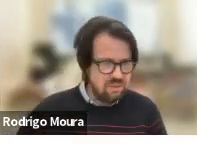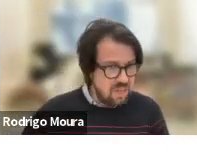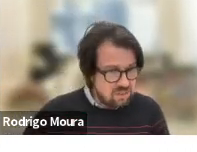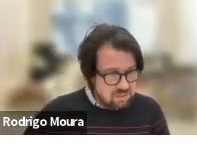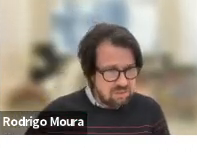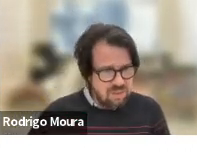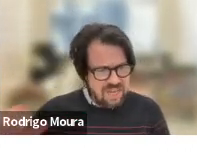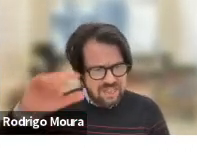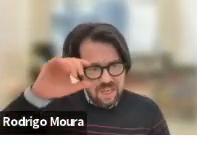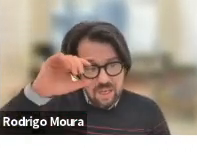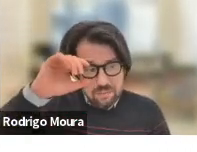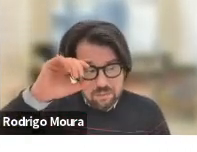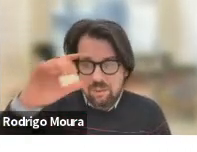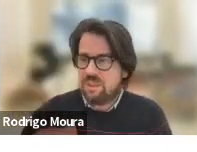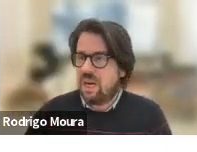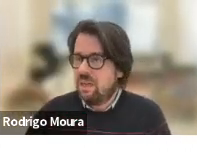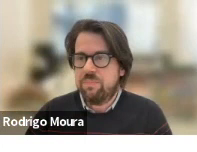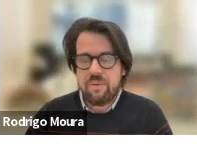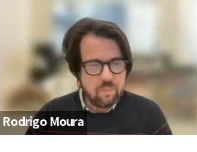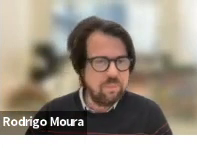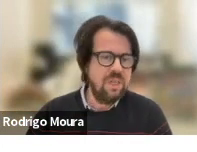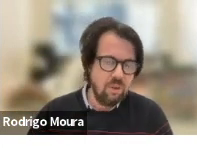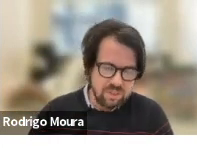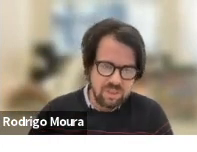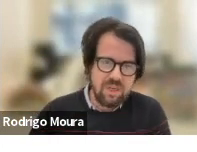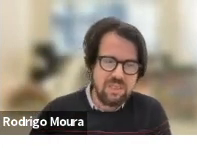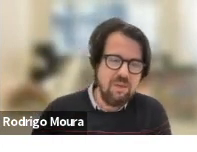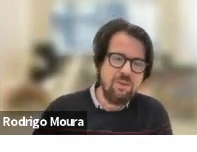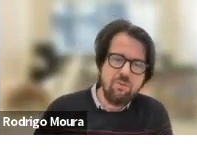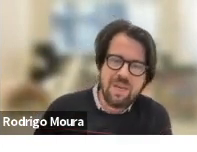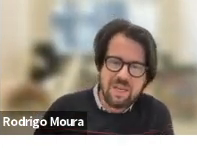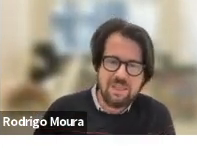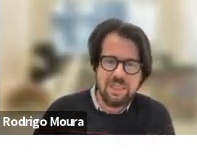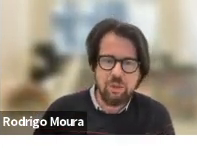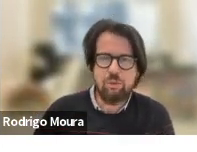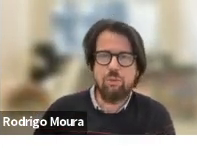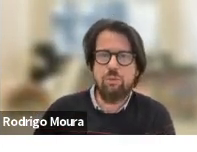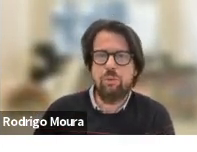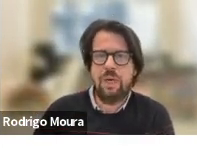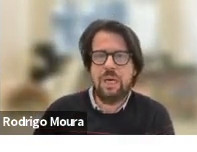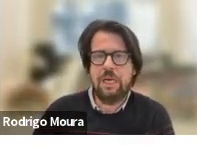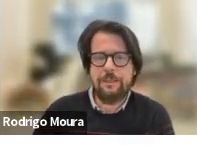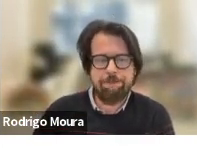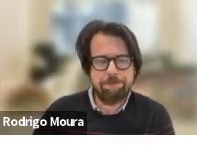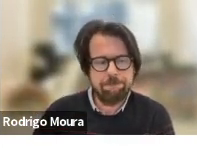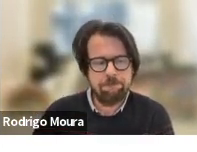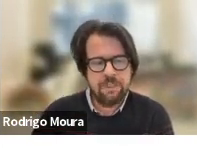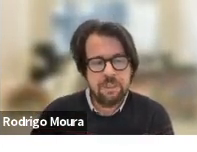the 20th century. So, so it started, the original idea was to make it into